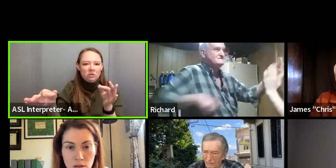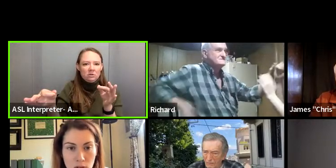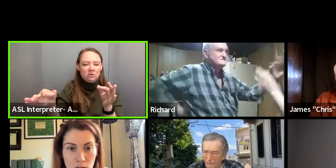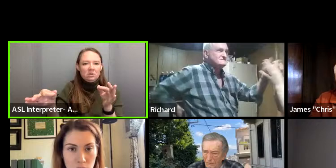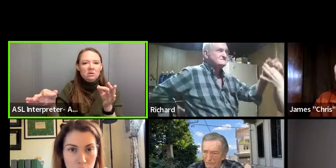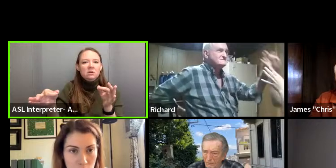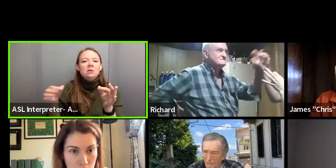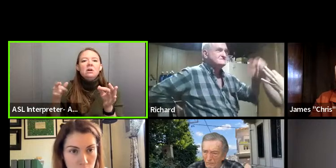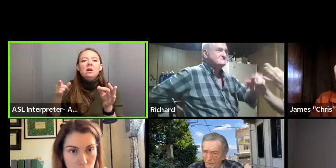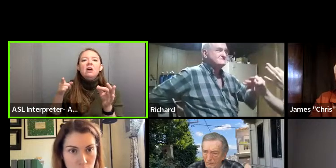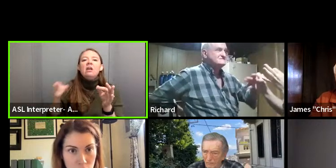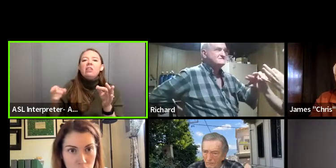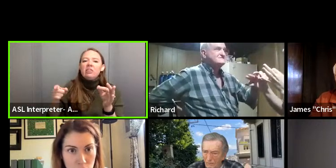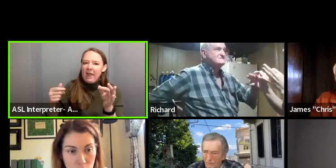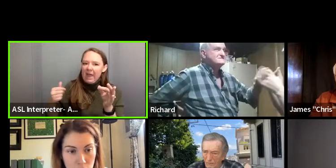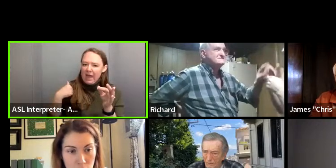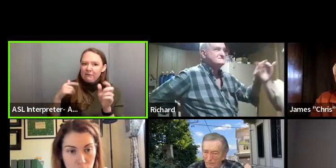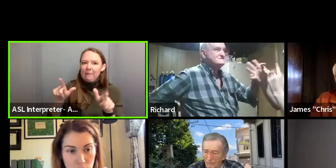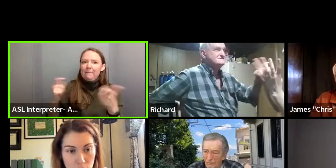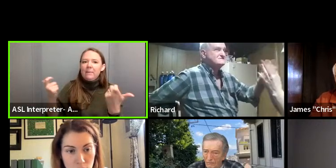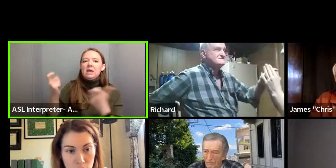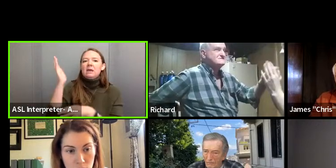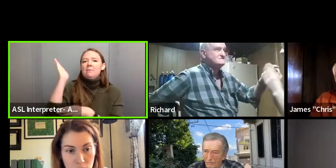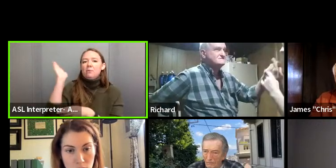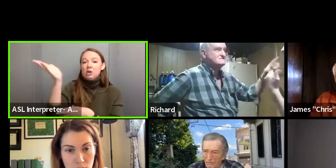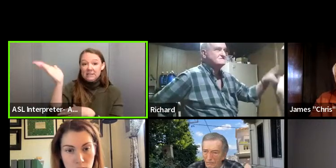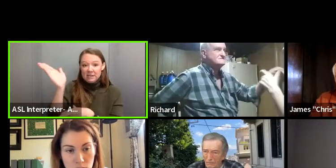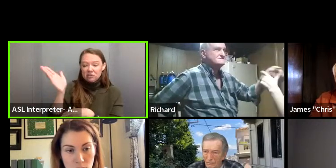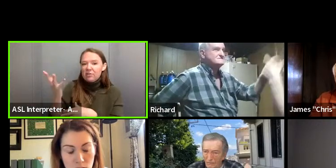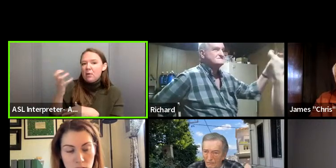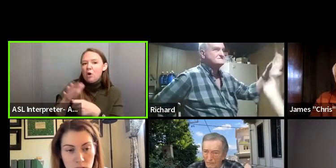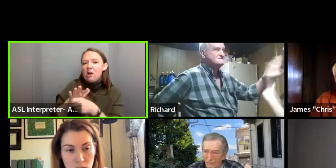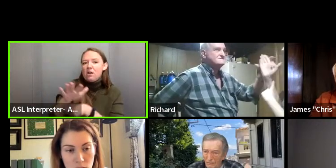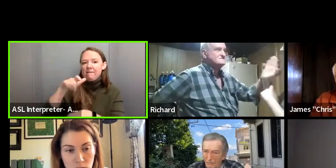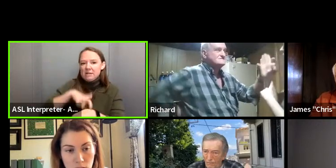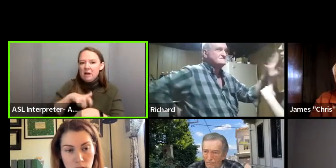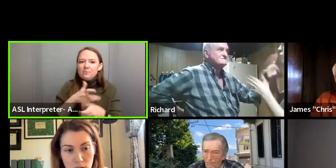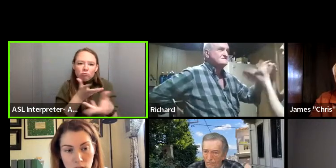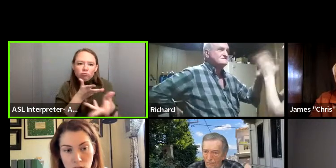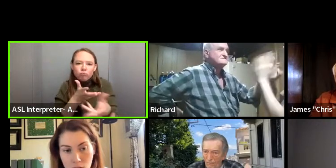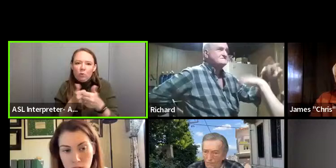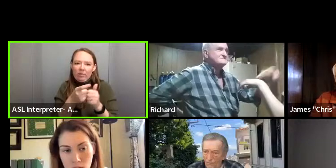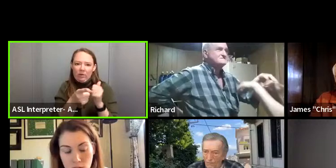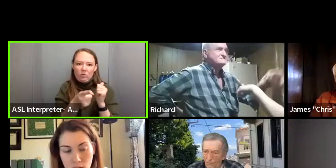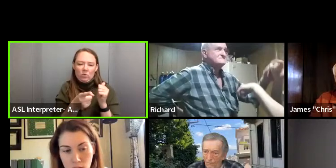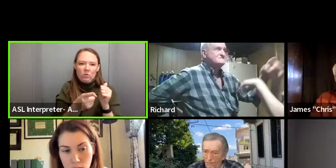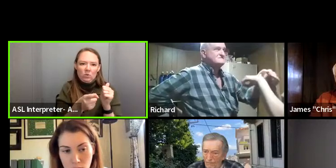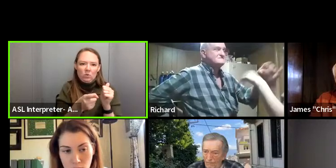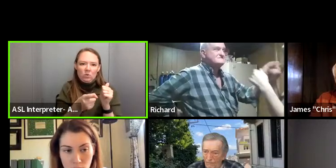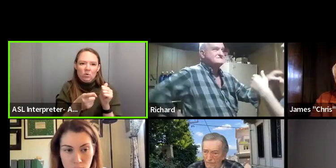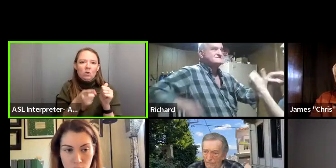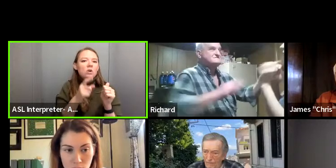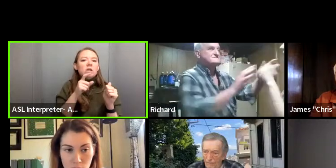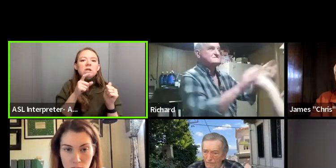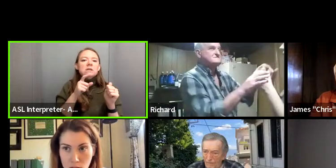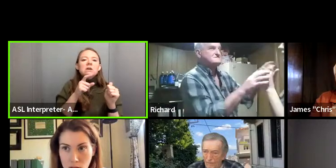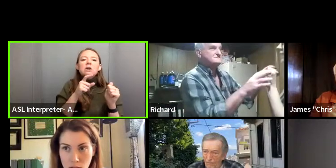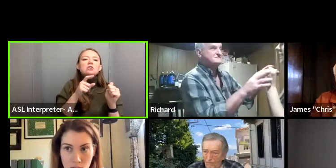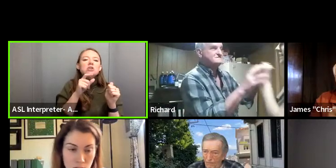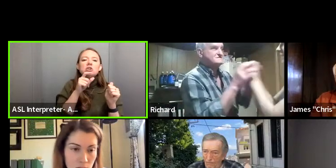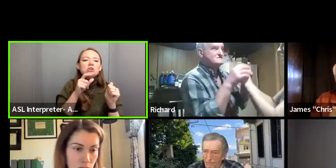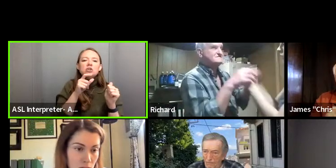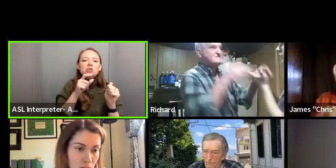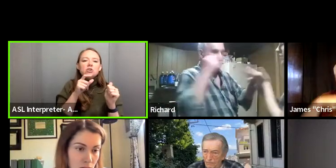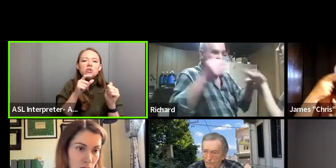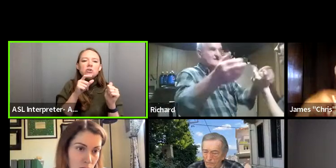robust presentation and they want to make sure they have time to engage with you all. So we actually don't have, we're not pressed for time